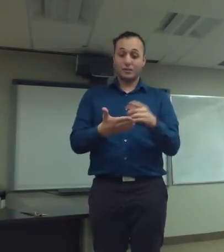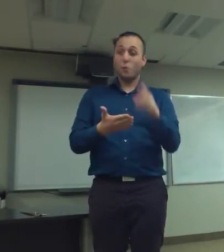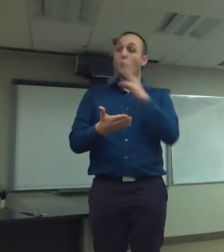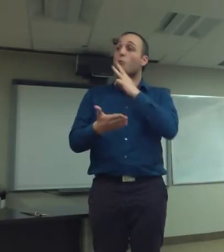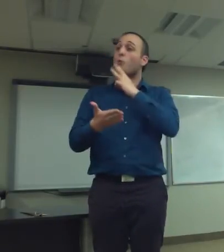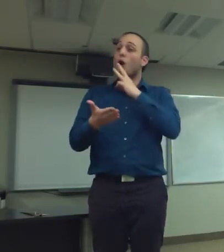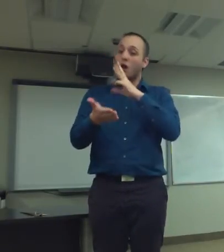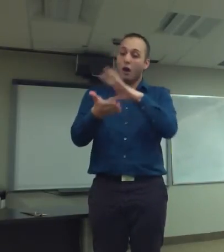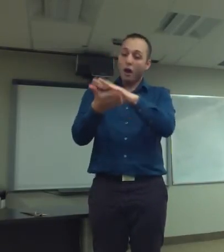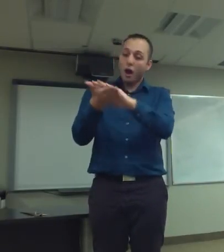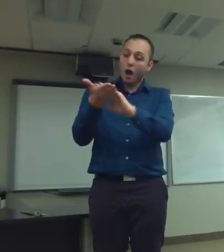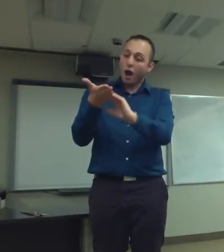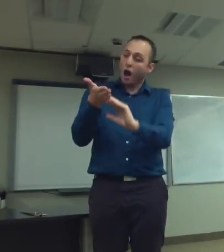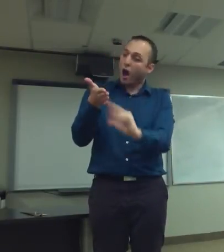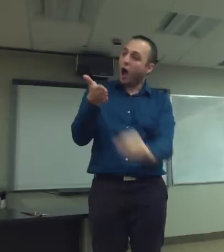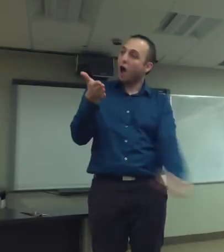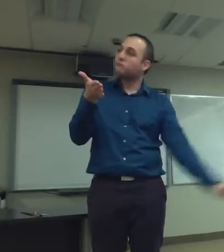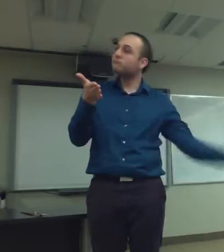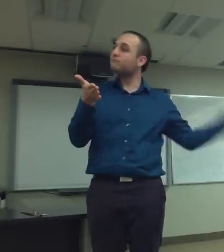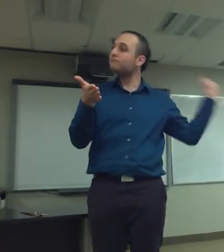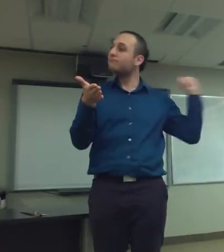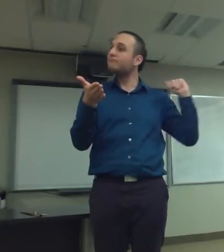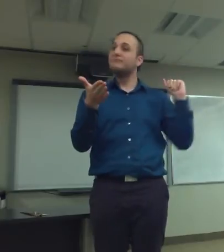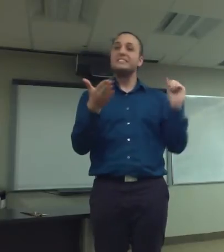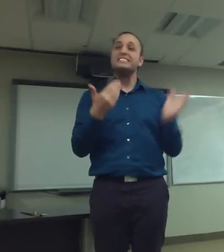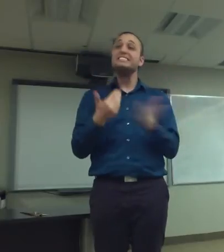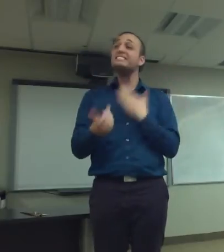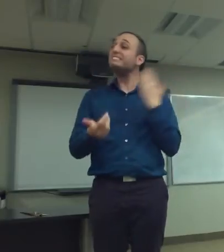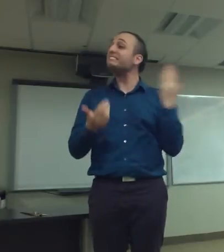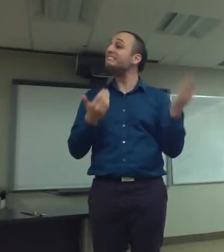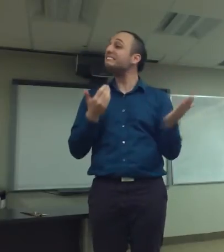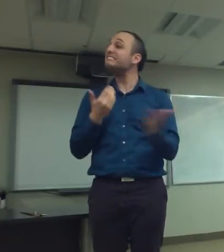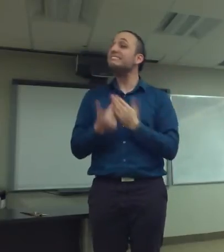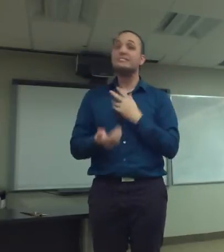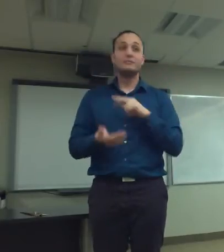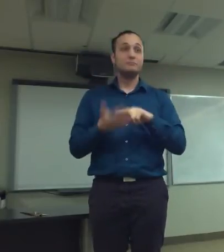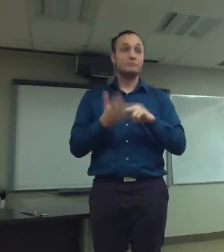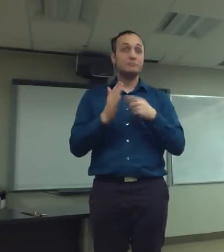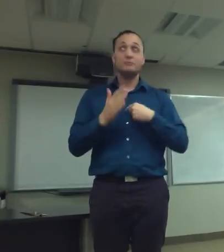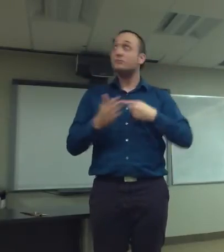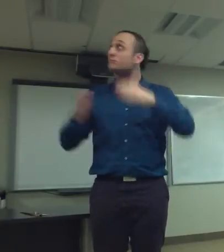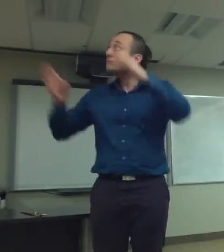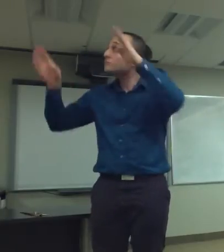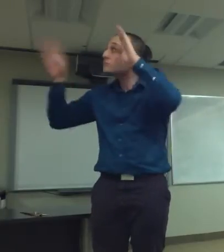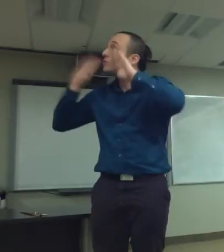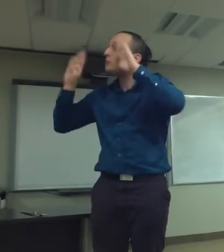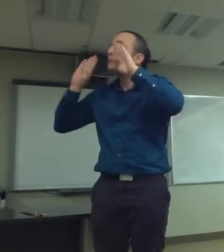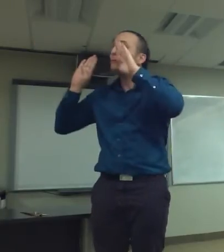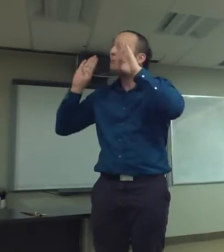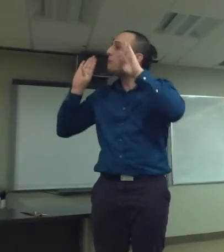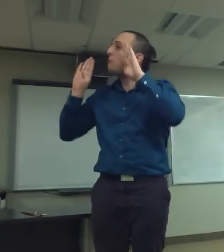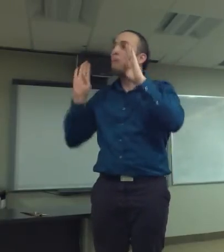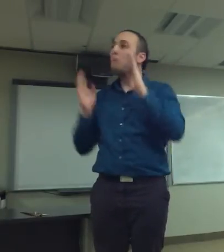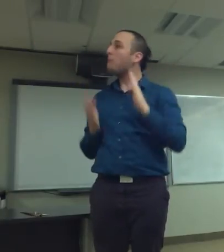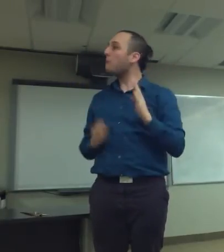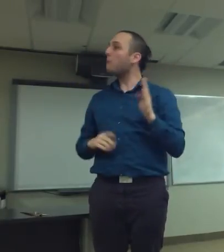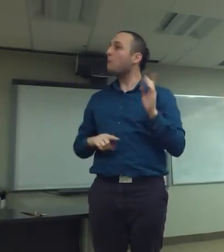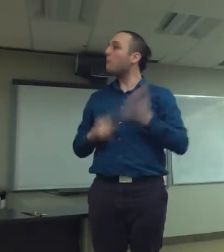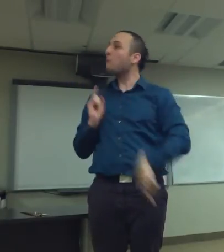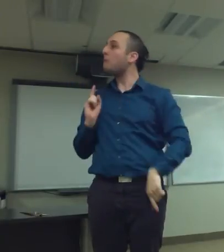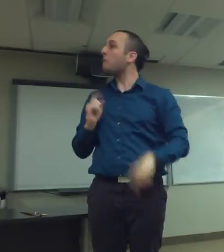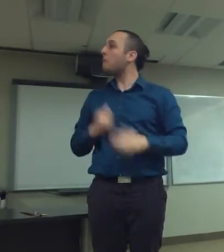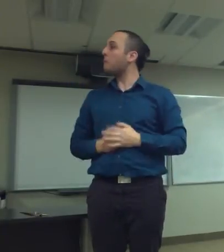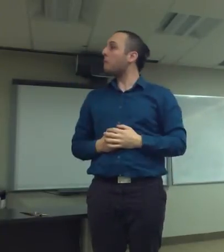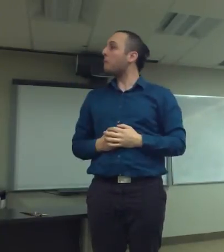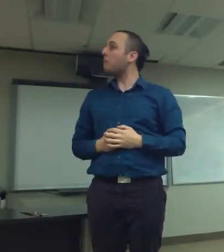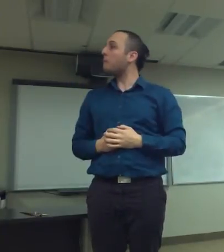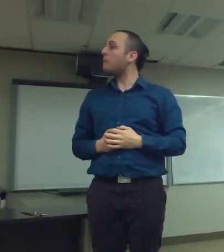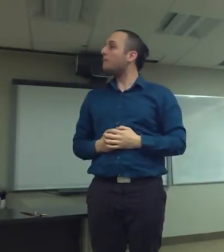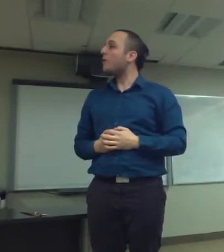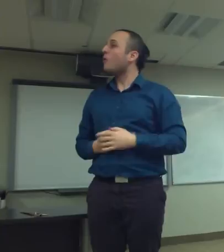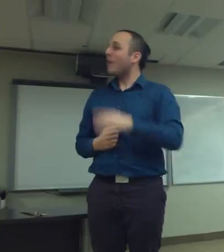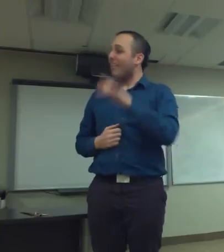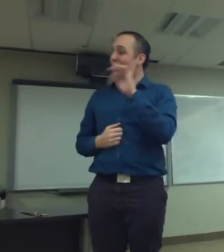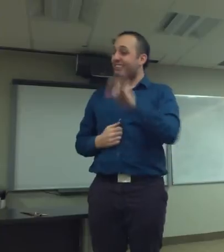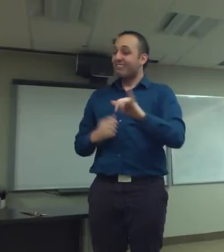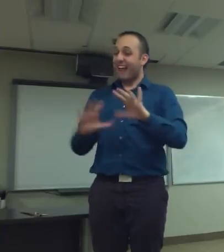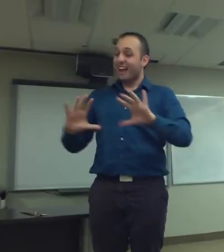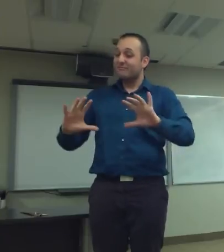water. I can't get into any trouble with those coloring markers that wash off. Get me some of those.